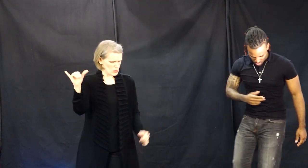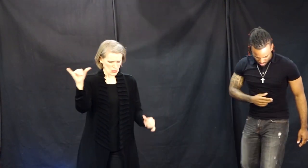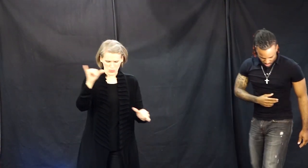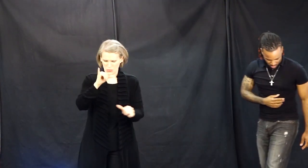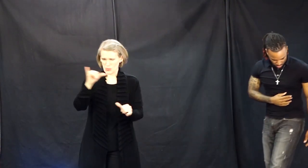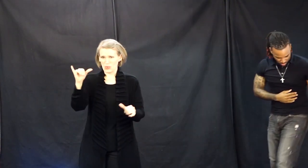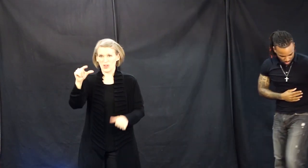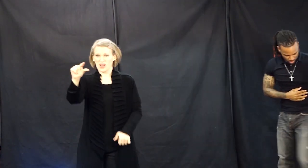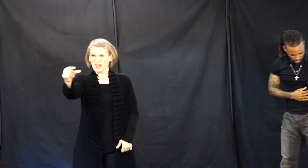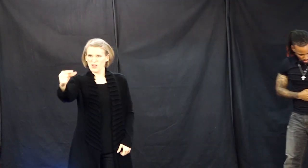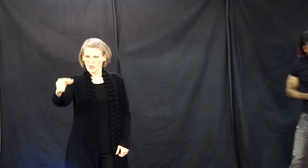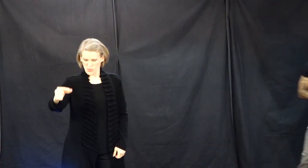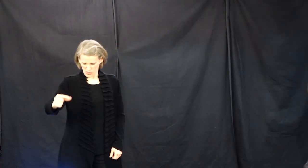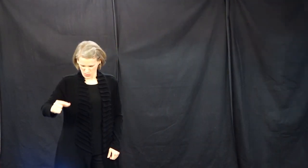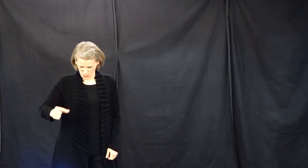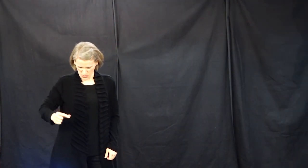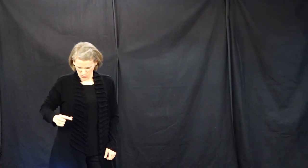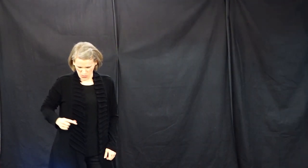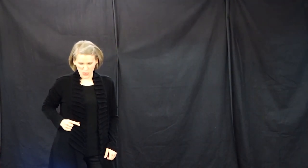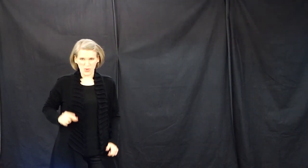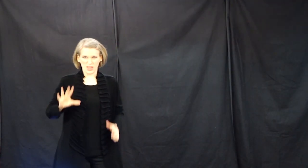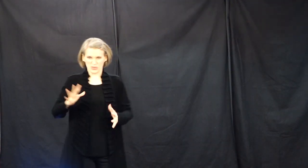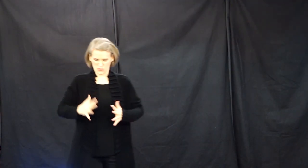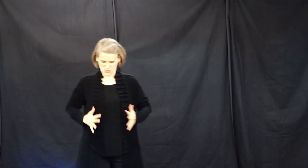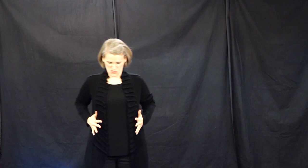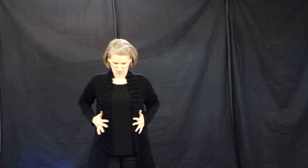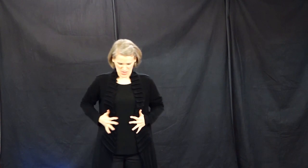I strike him right between his ribs.